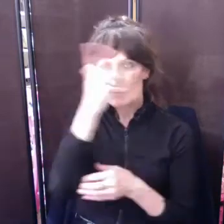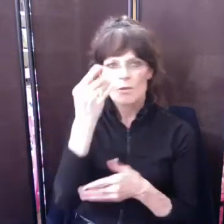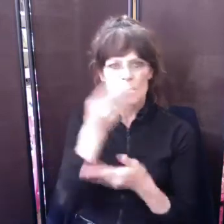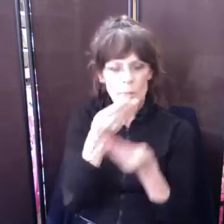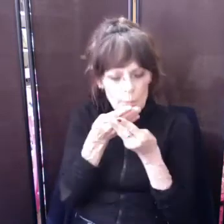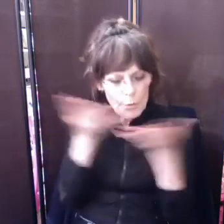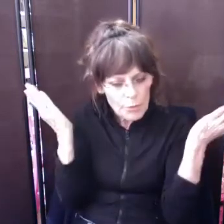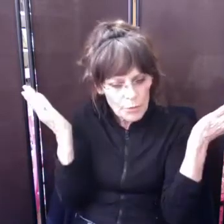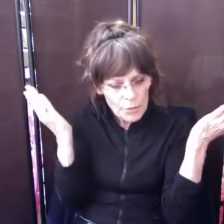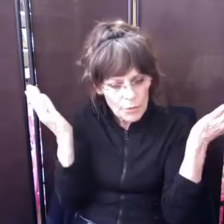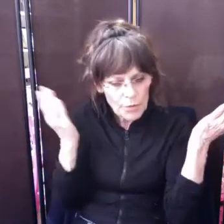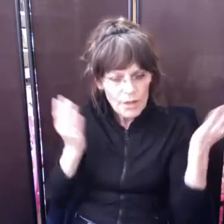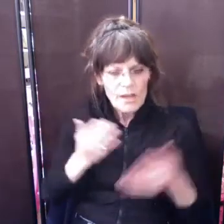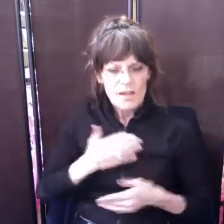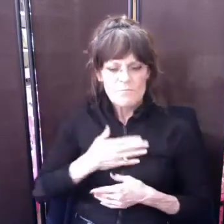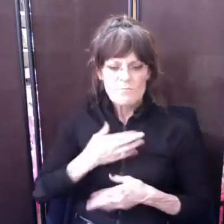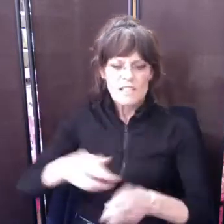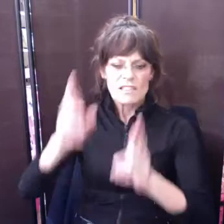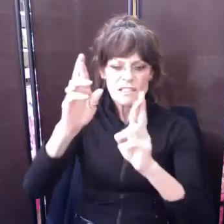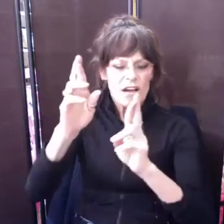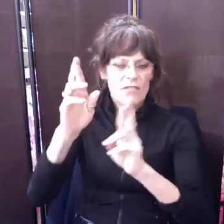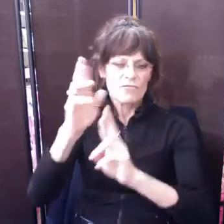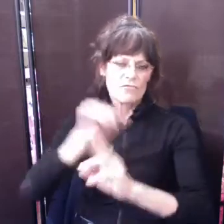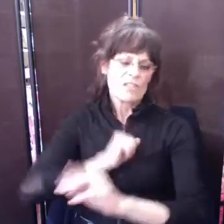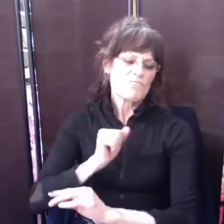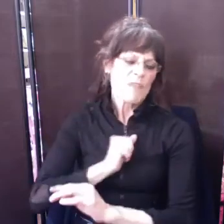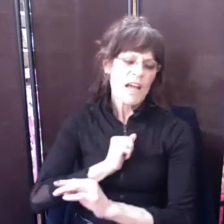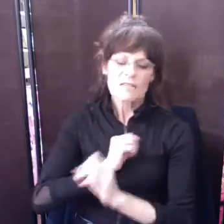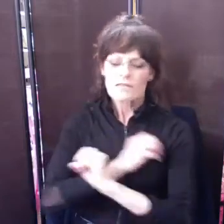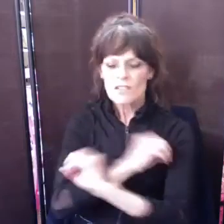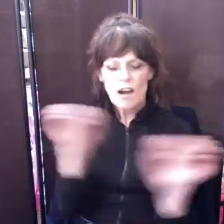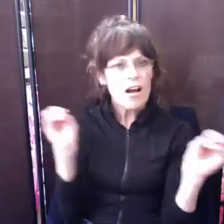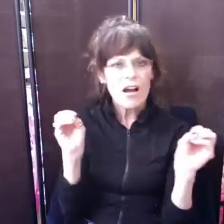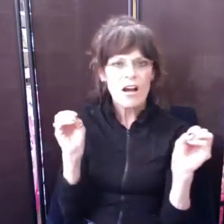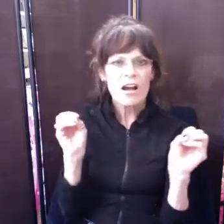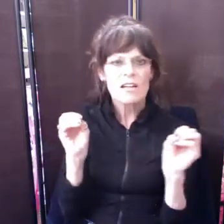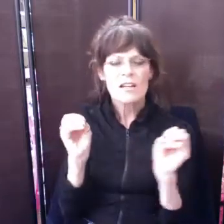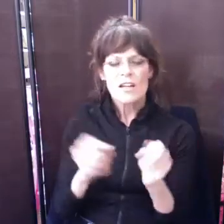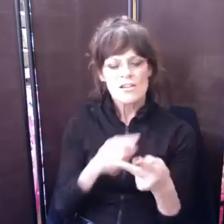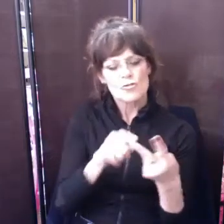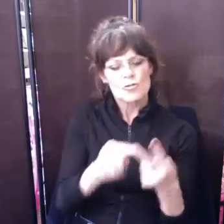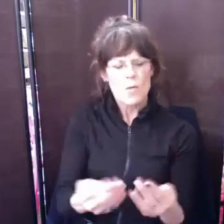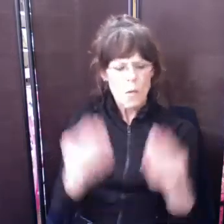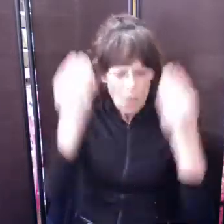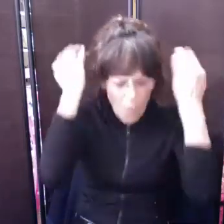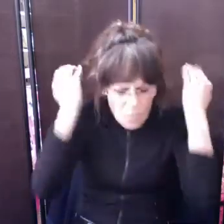My self-respect was gone. You know, the two overwhelming emotions that I had when I came back to